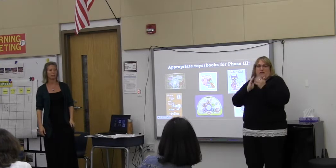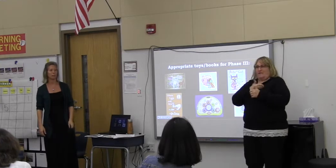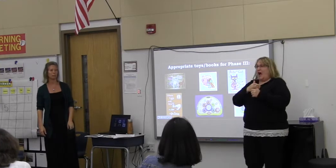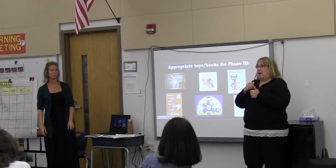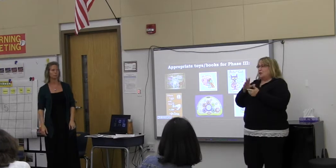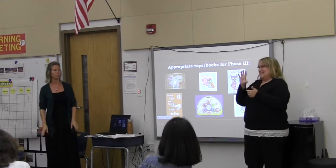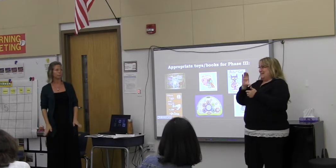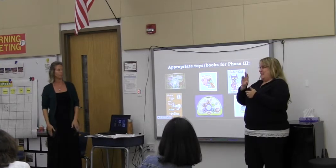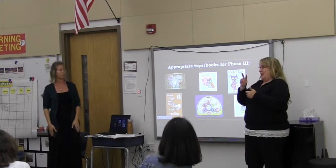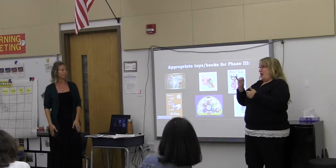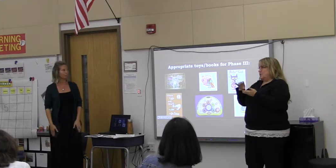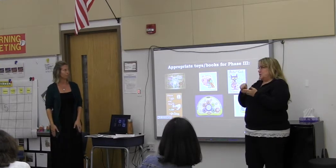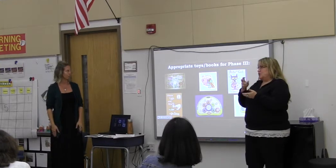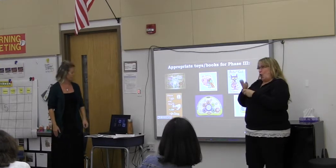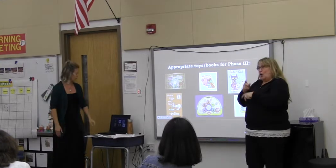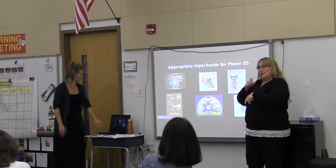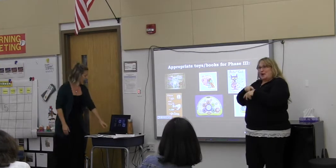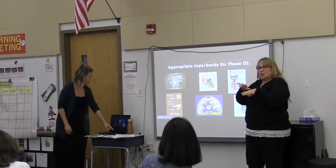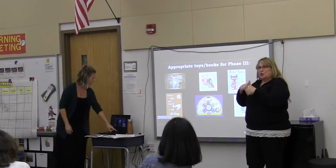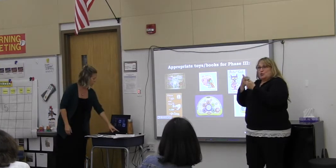to play with.